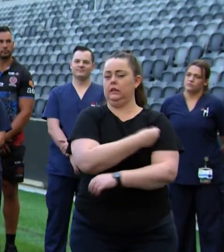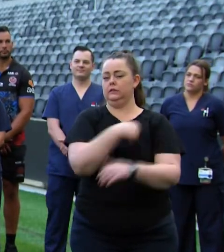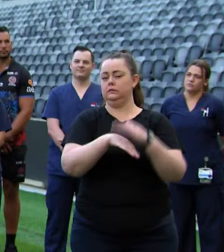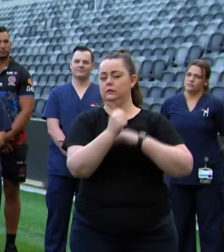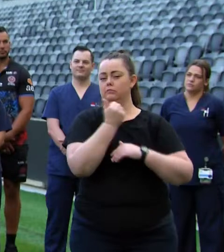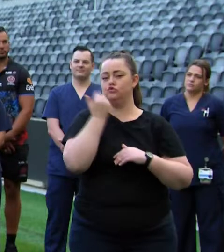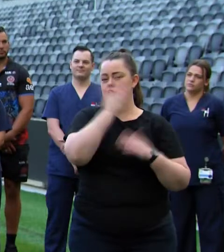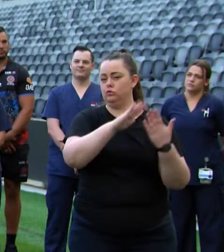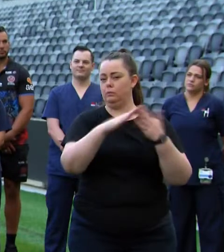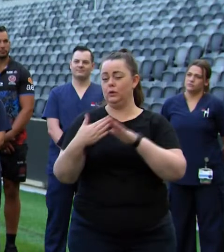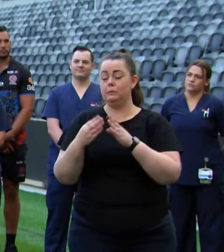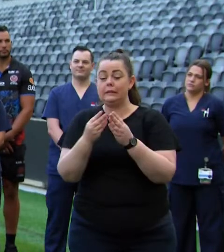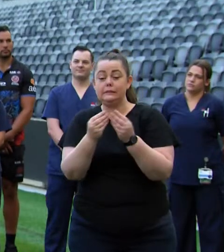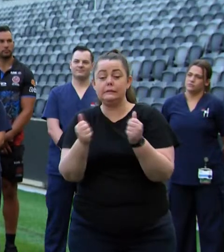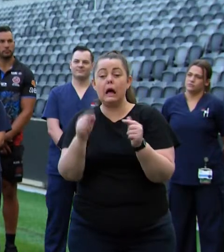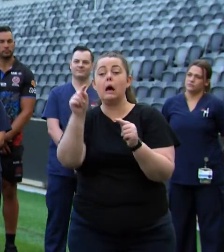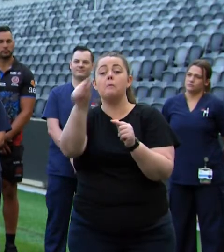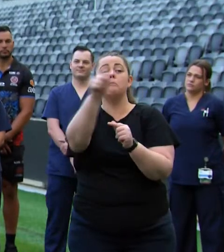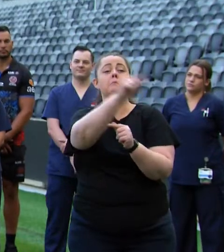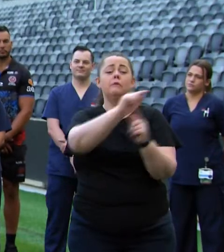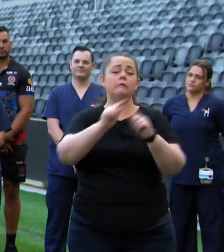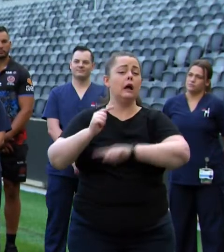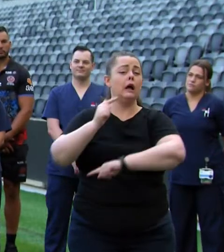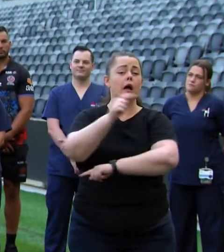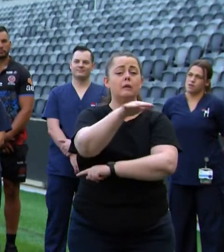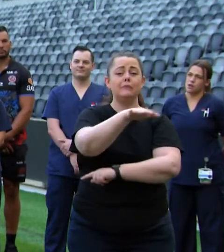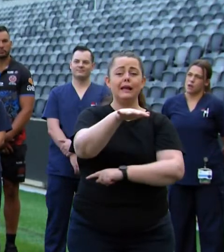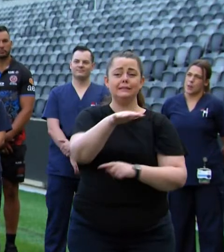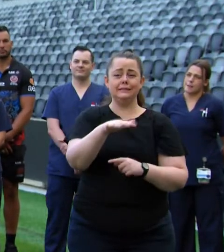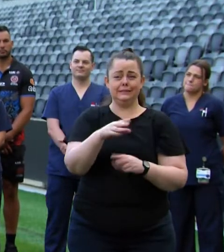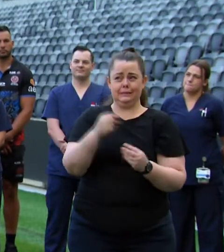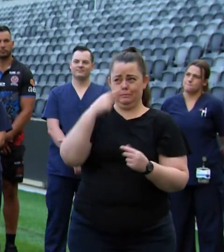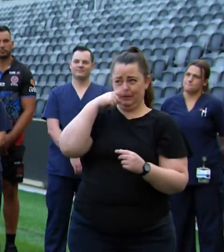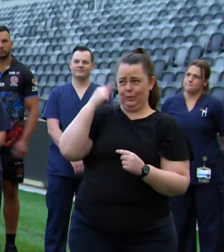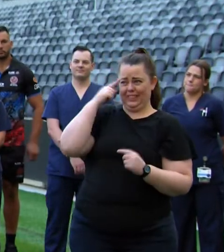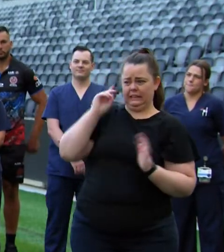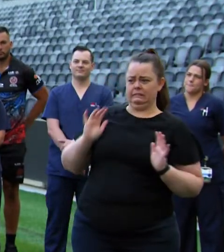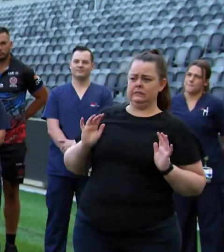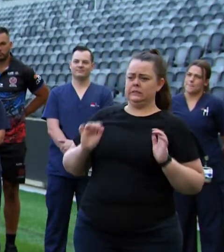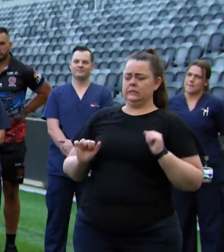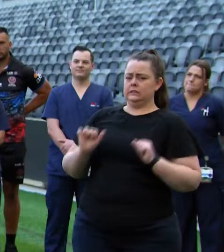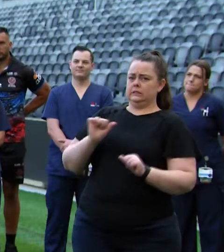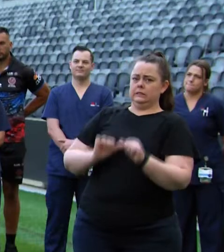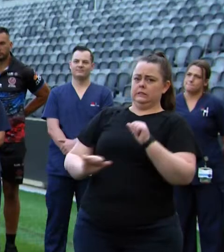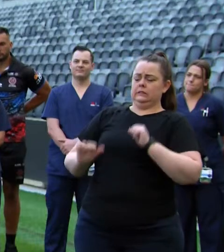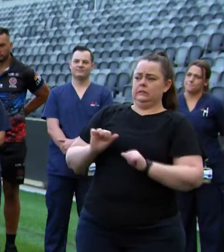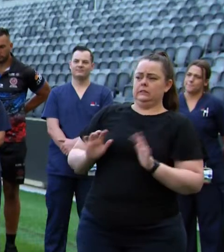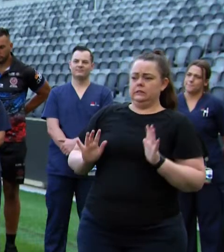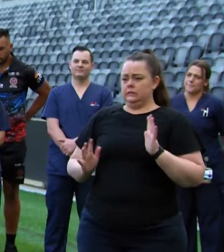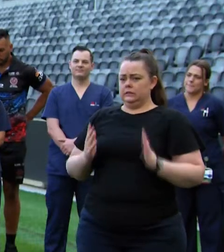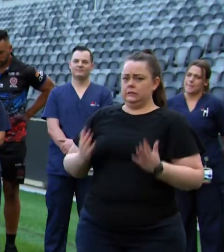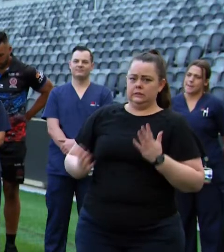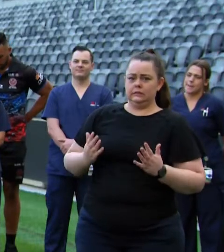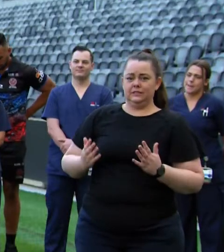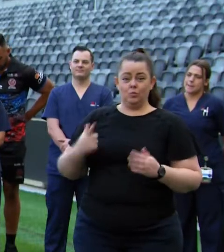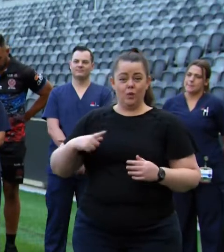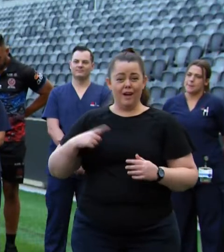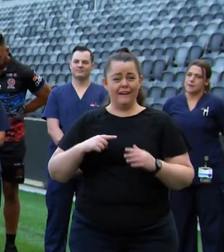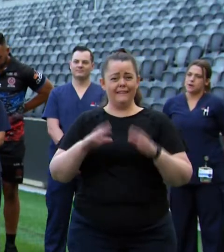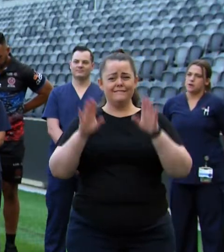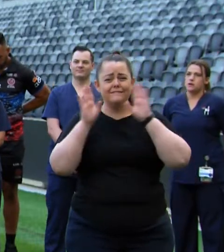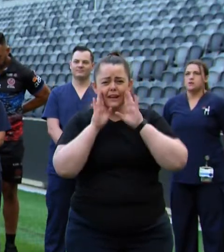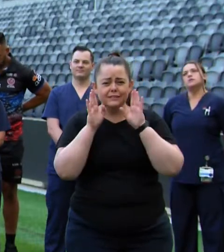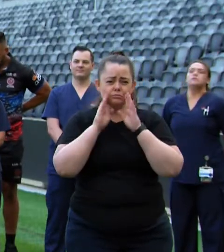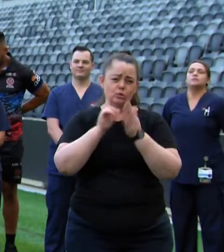some communities where social media is still putting people off, Aboriginal people and non-Aboriginal people, from having the